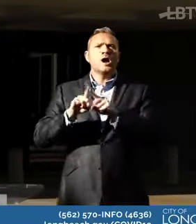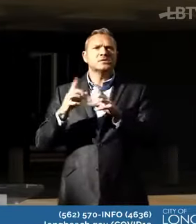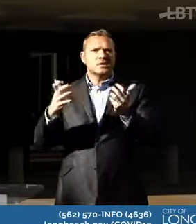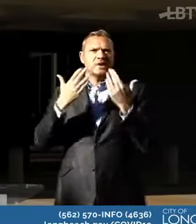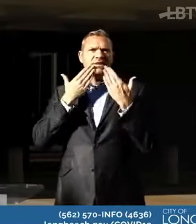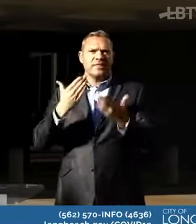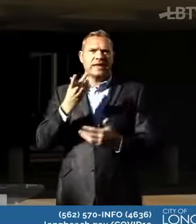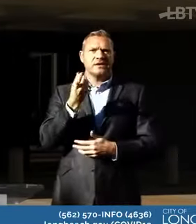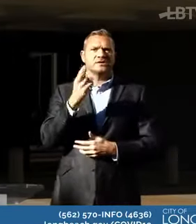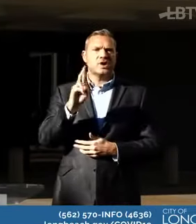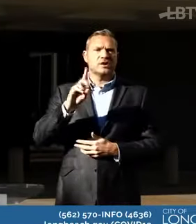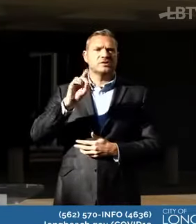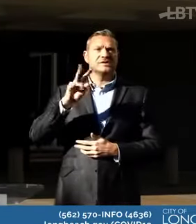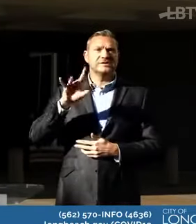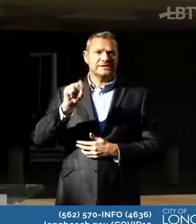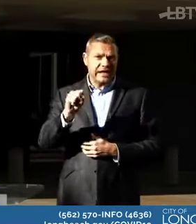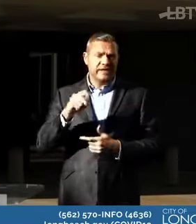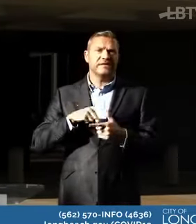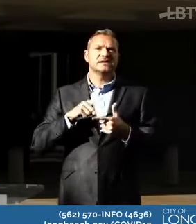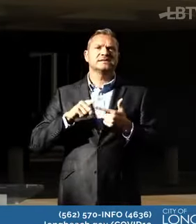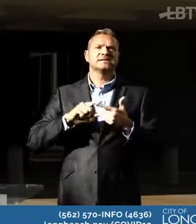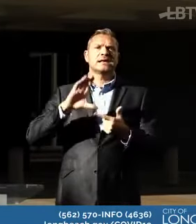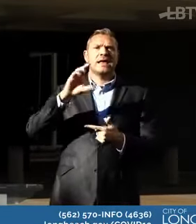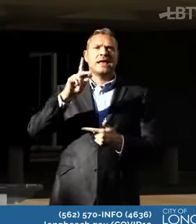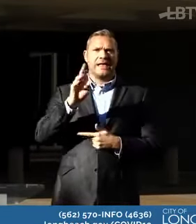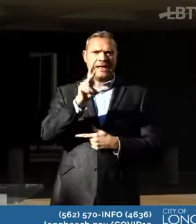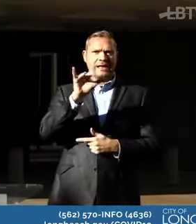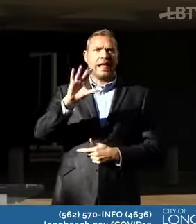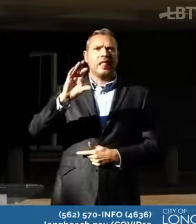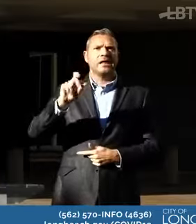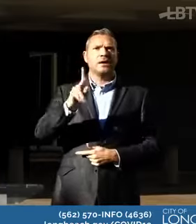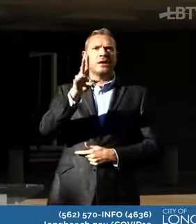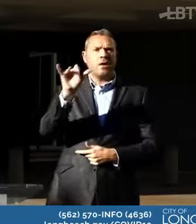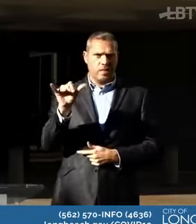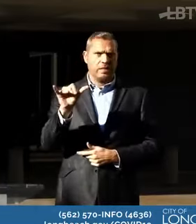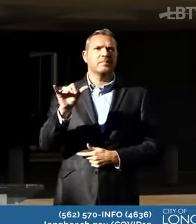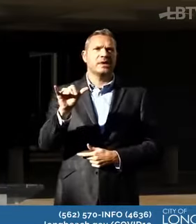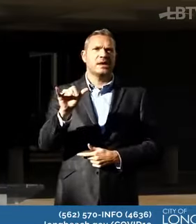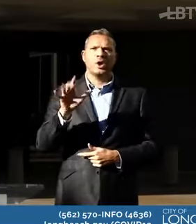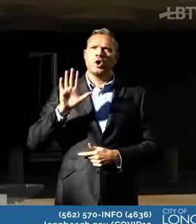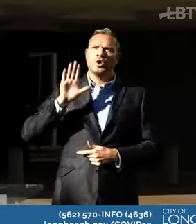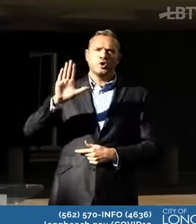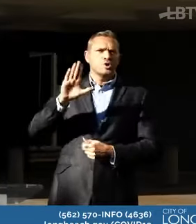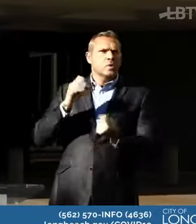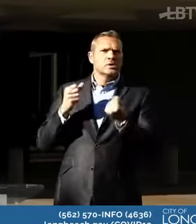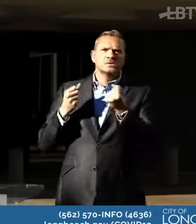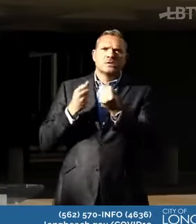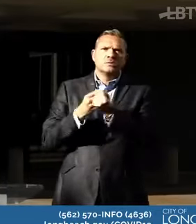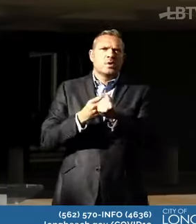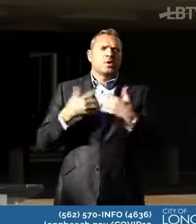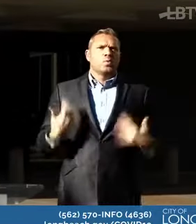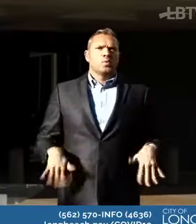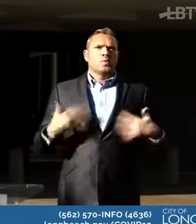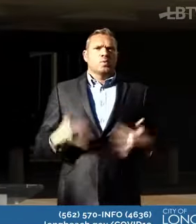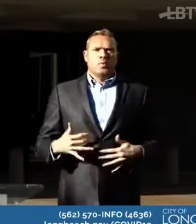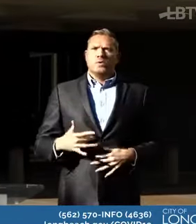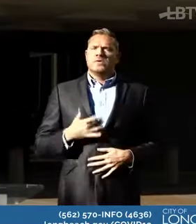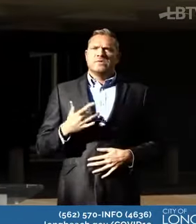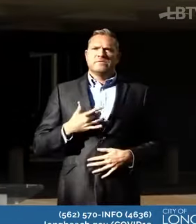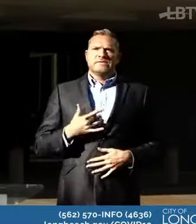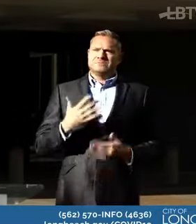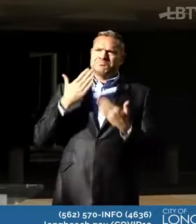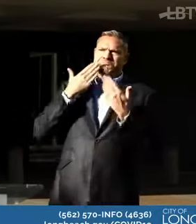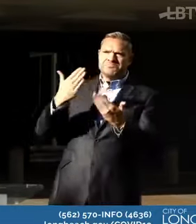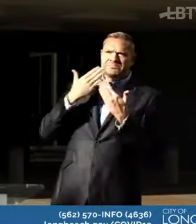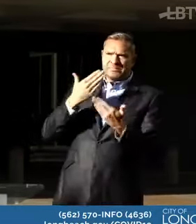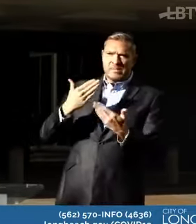Colopy. Your team has shepherded us through this daunting crisis, and we appreciate your support and guidance. I know my colleagues